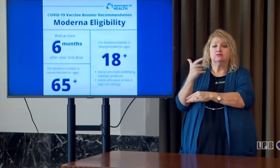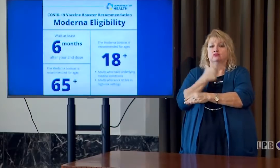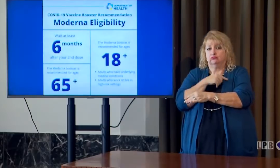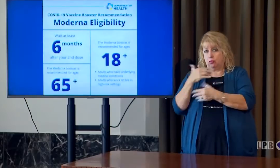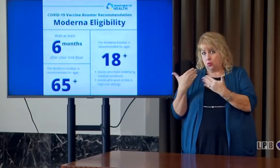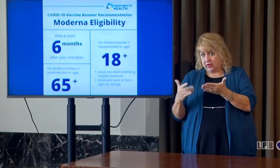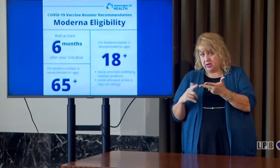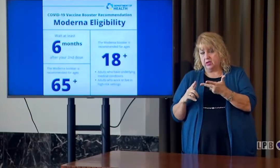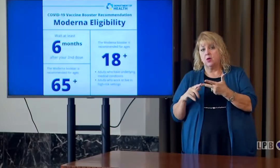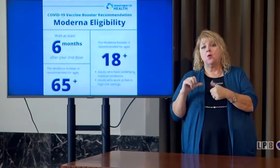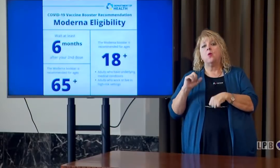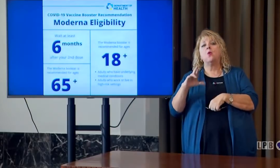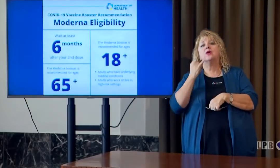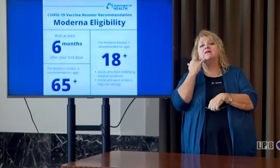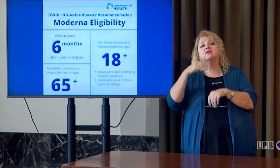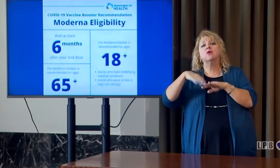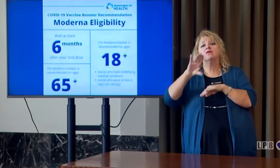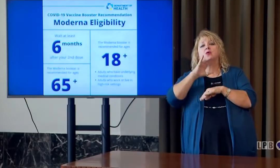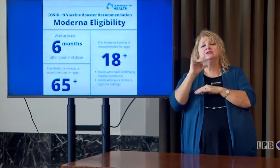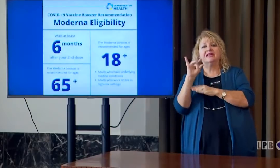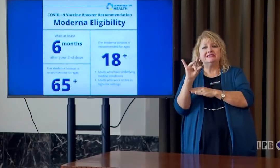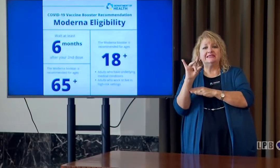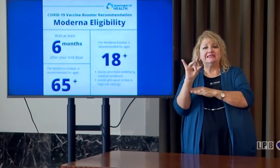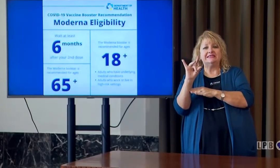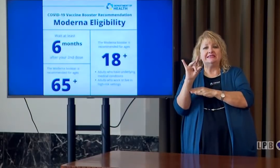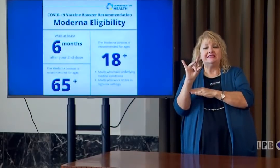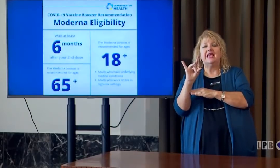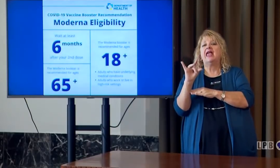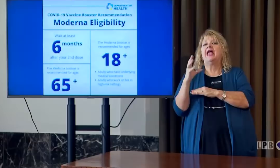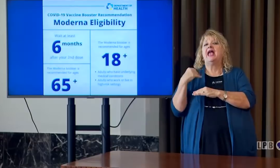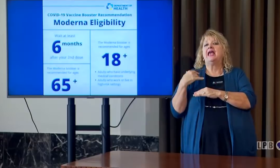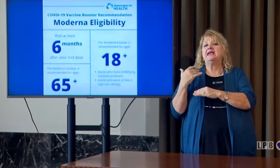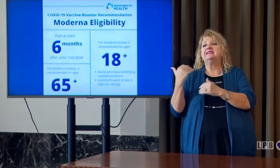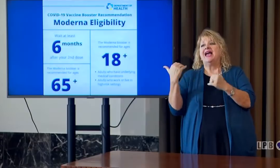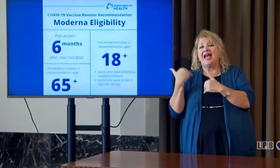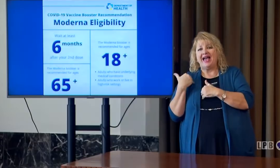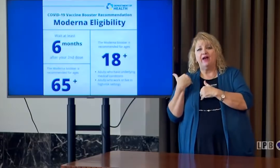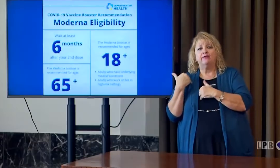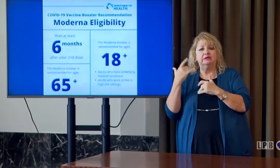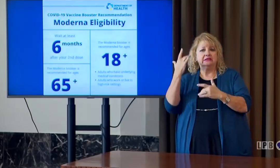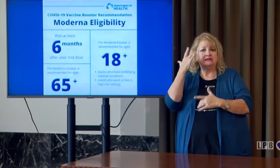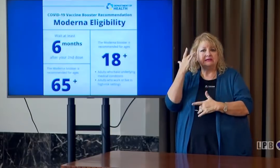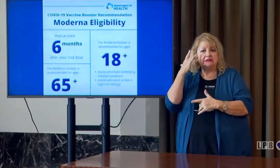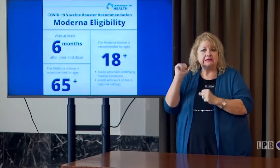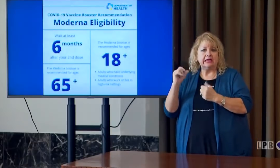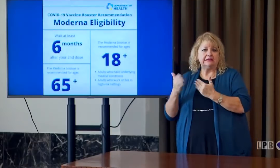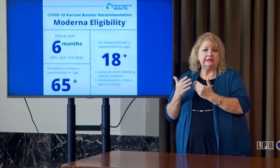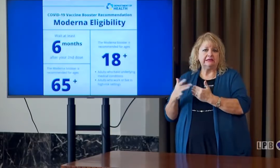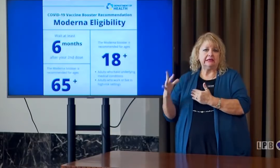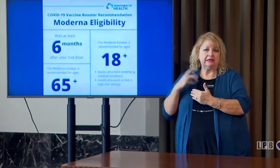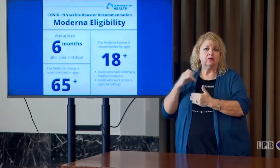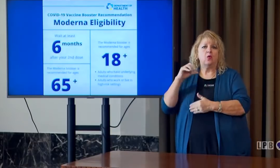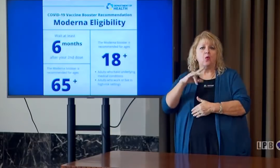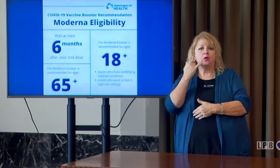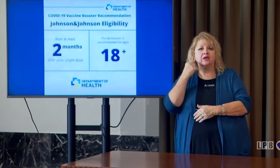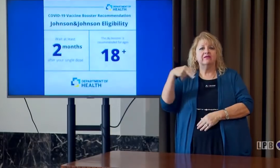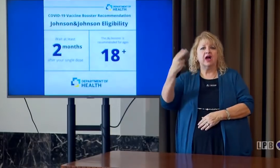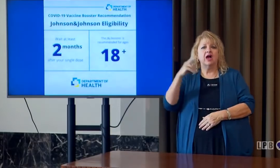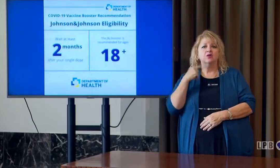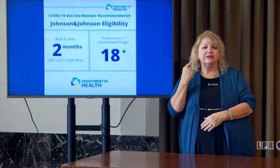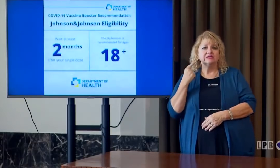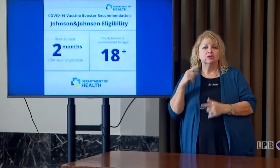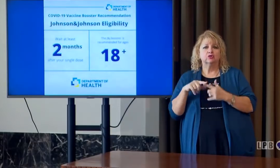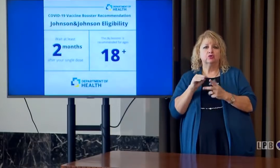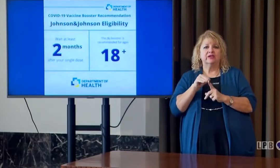condition, or number 3, you're over 18 and you have a high risk for exposure by virtue of your living situation or your employment. For